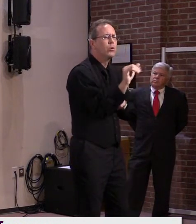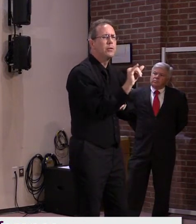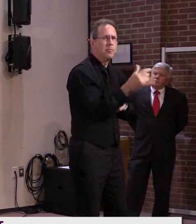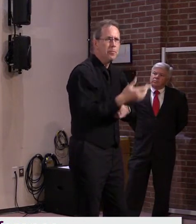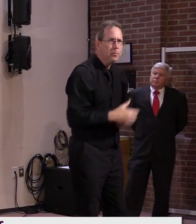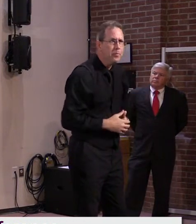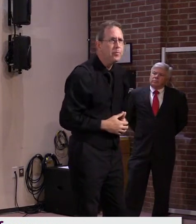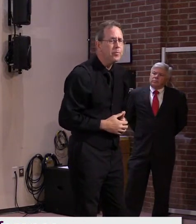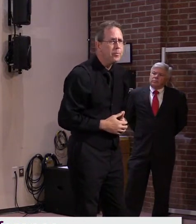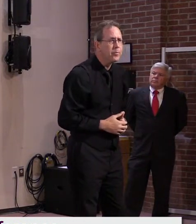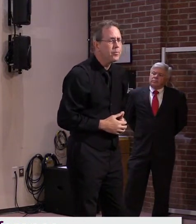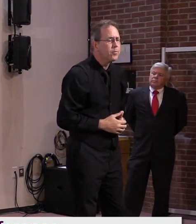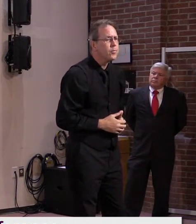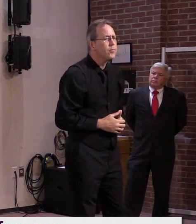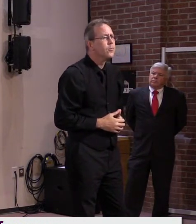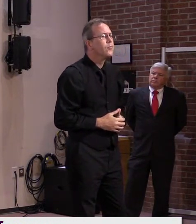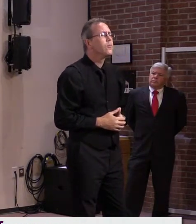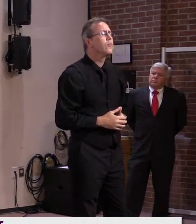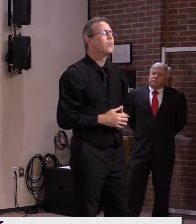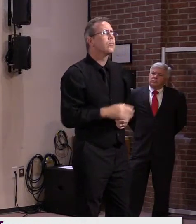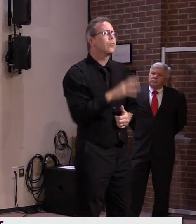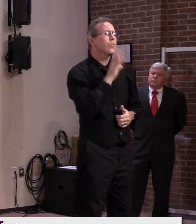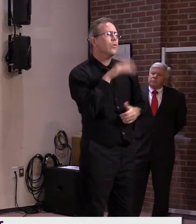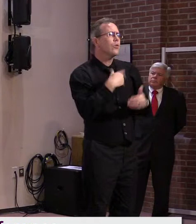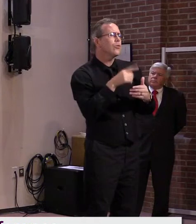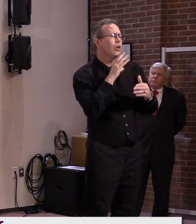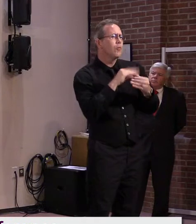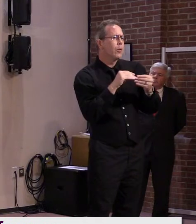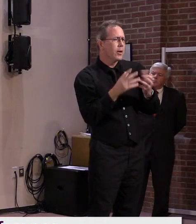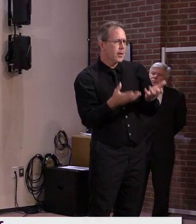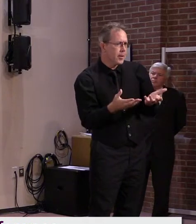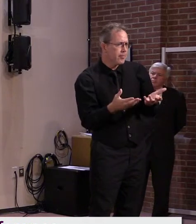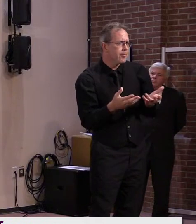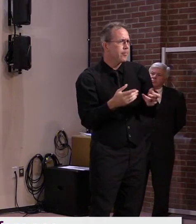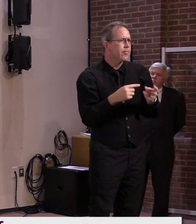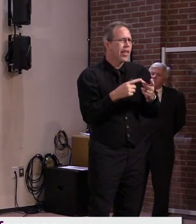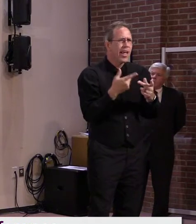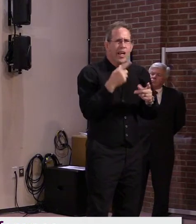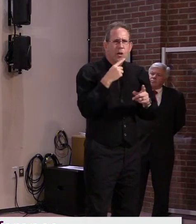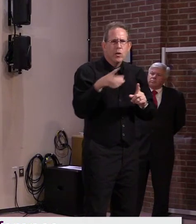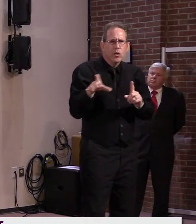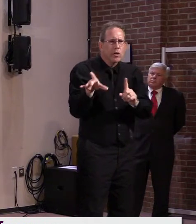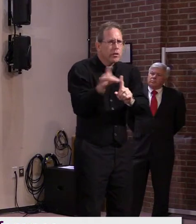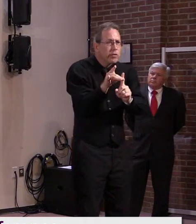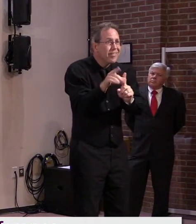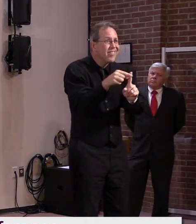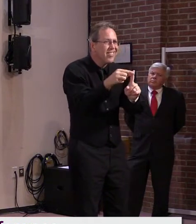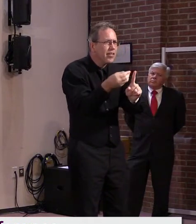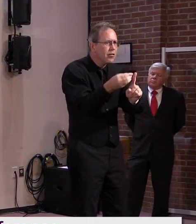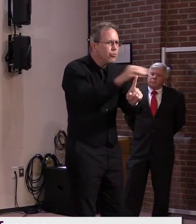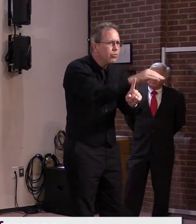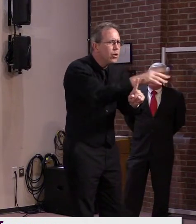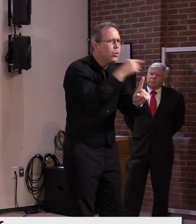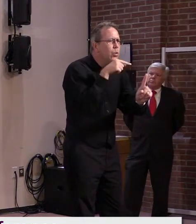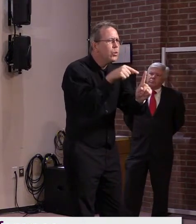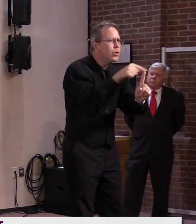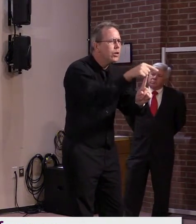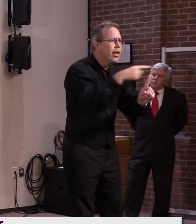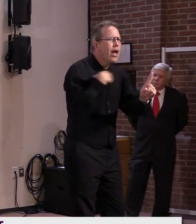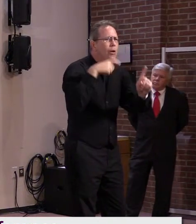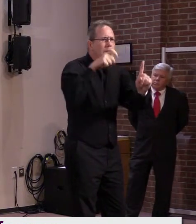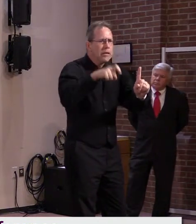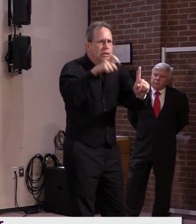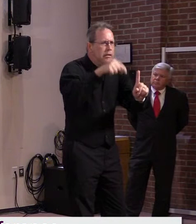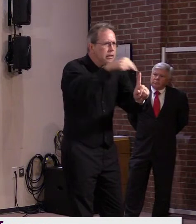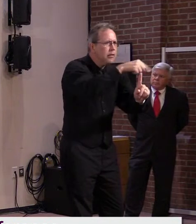either a positive case or a symptomatic person in a school. With response testing, a testing event can be scheduled at a school in response